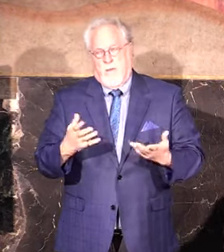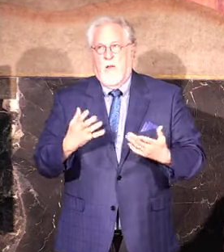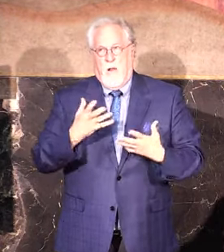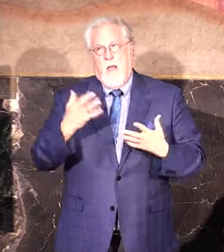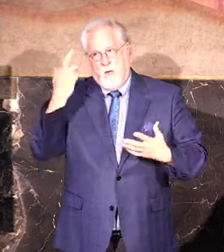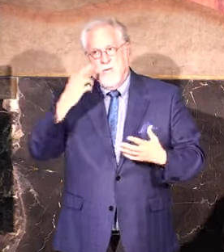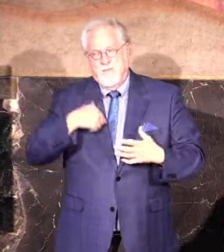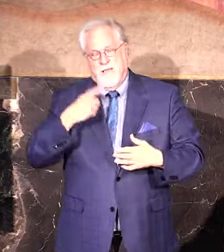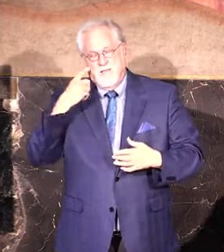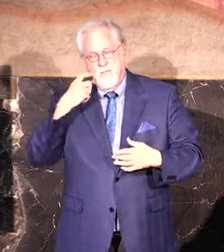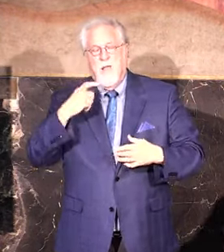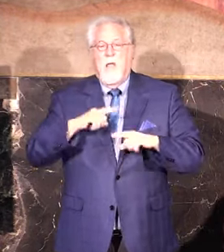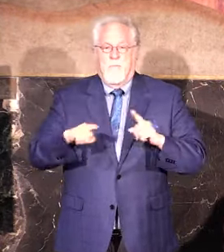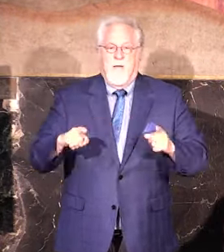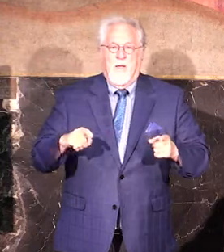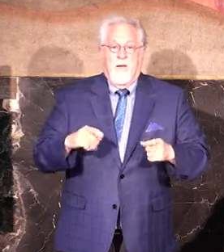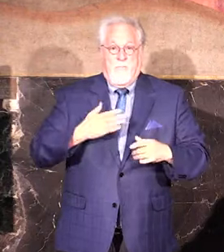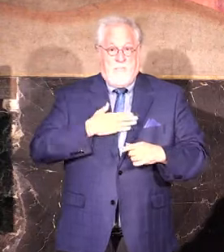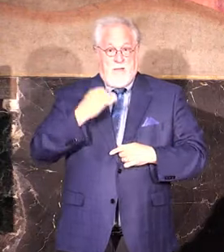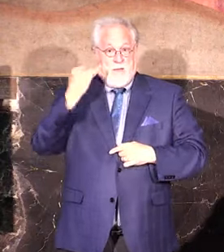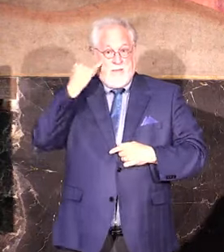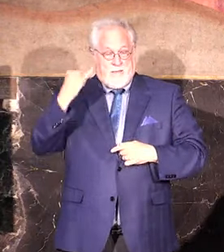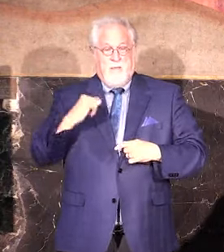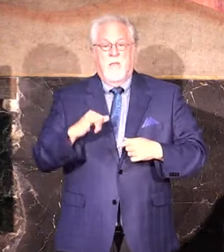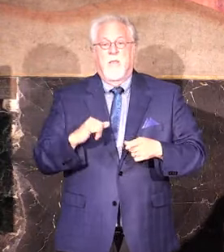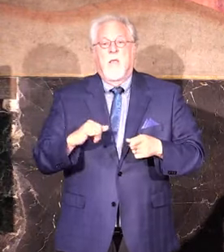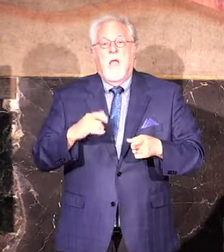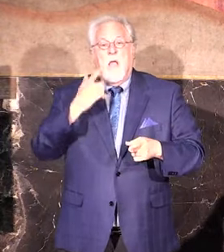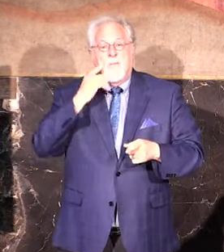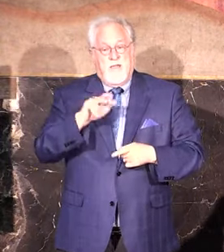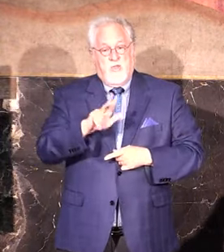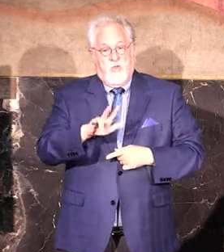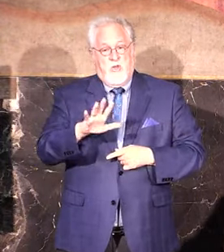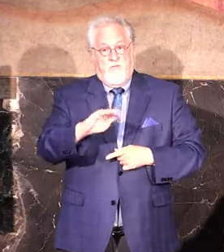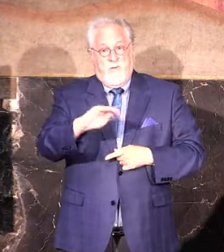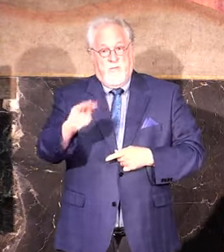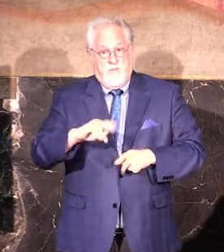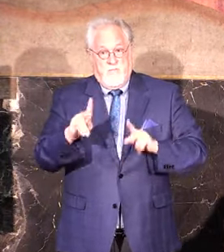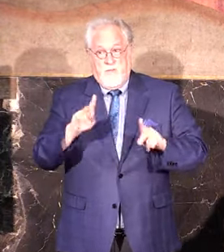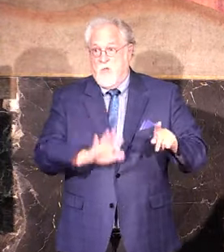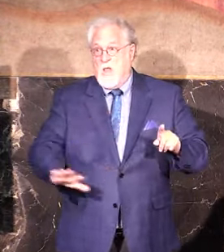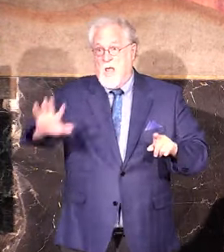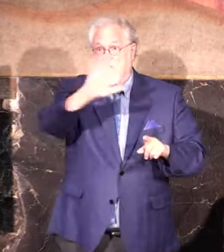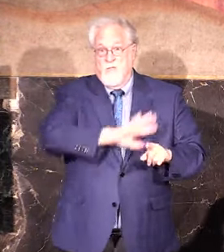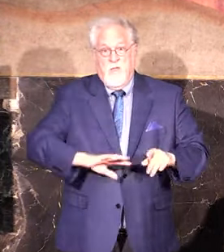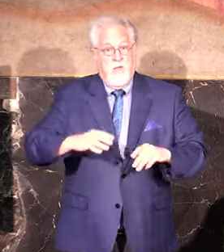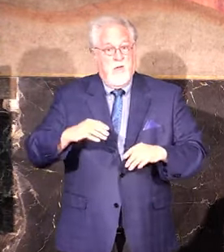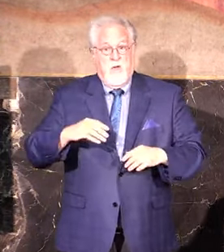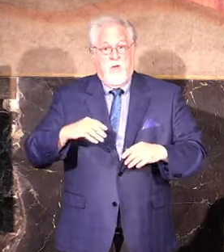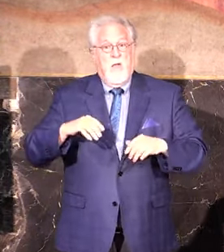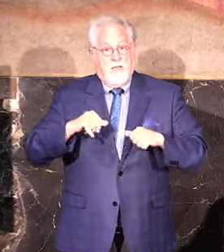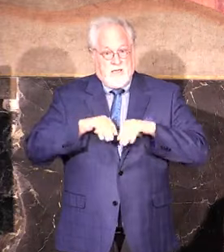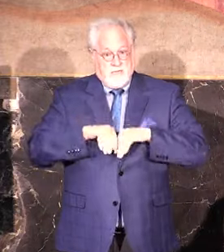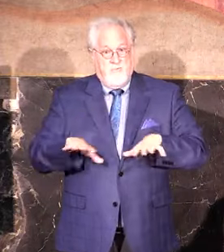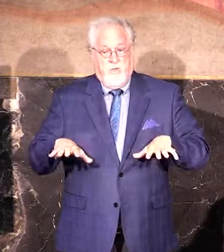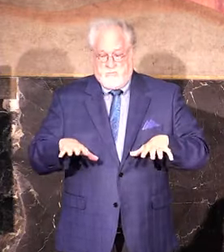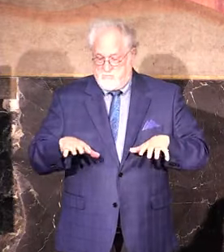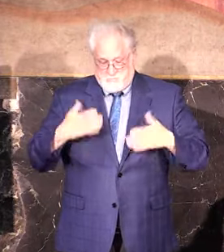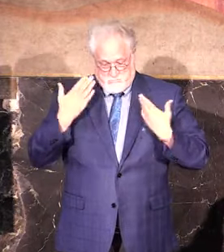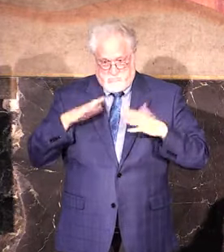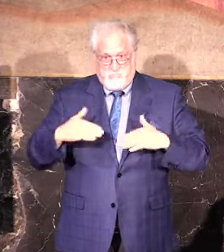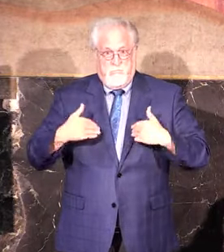I suspect, but it is, in my mind at least, because 35% of the people out there who are contagious don't know, who